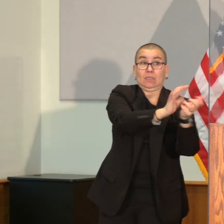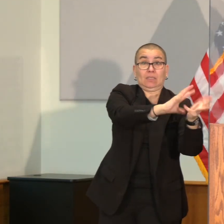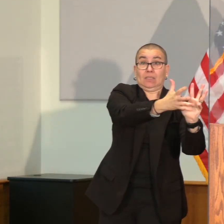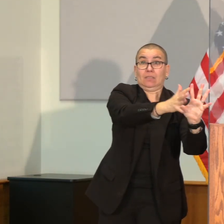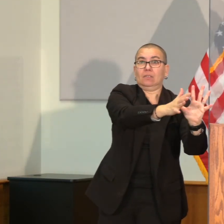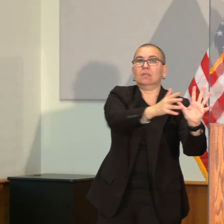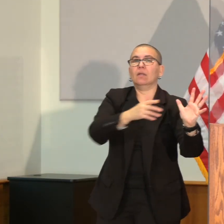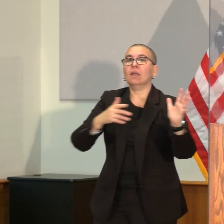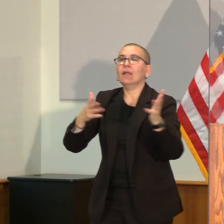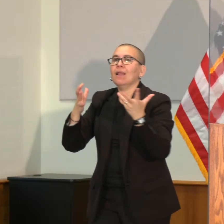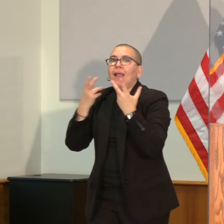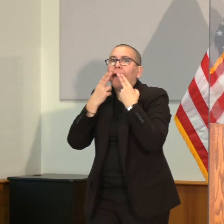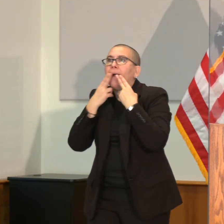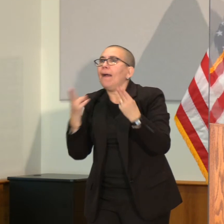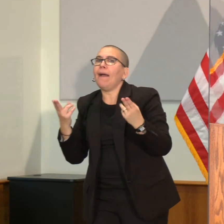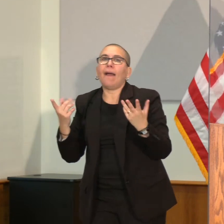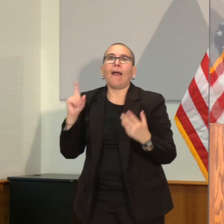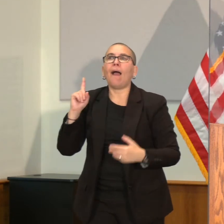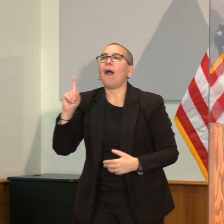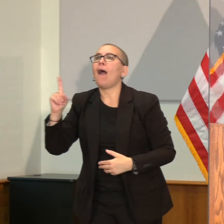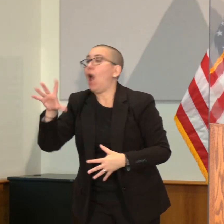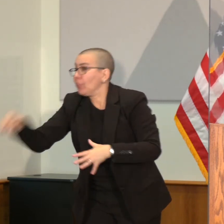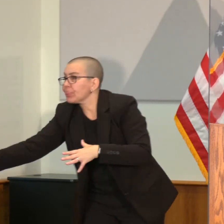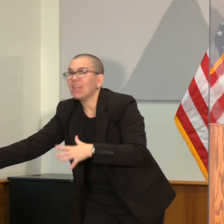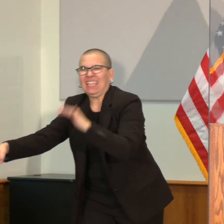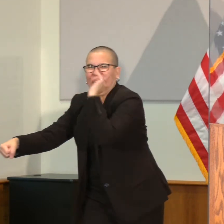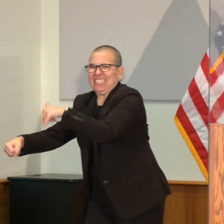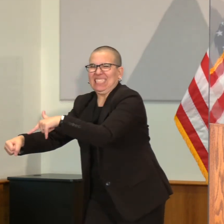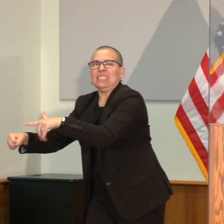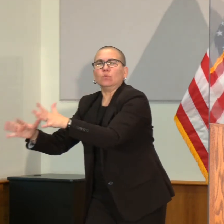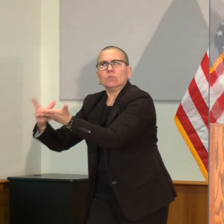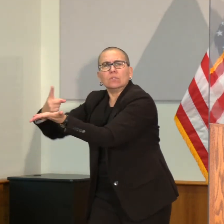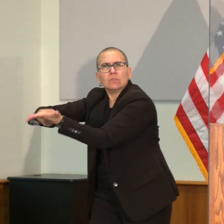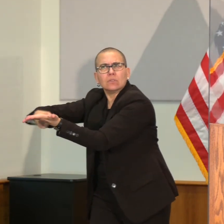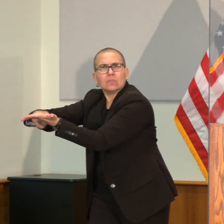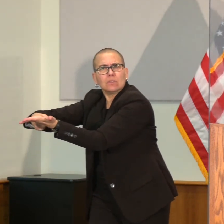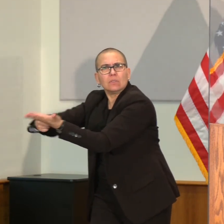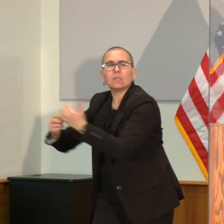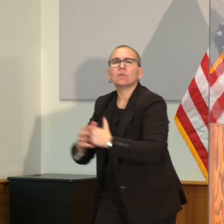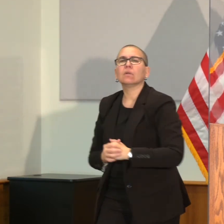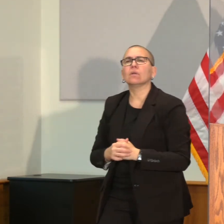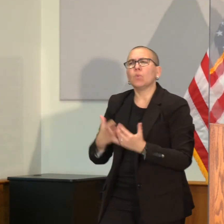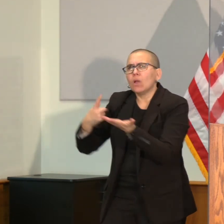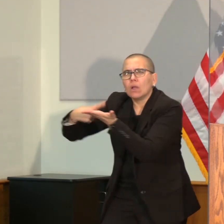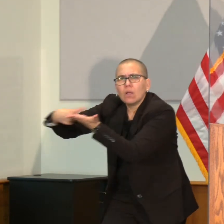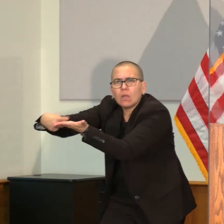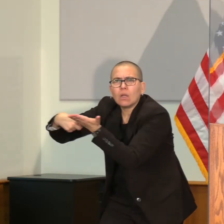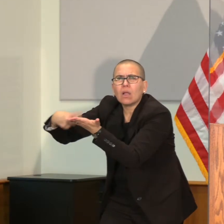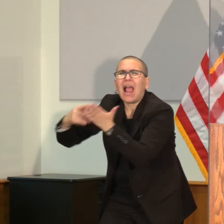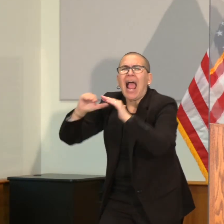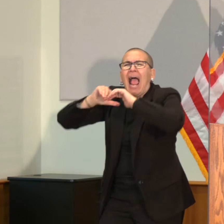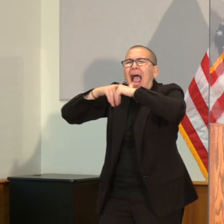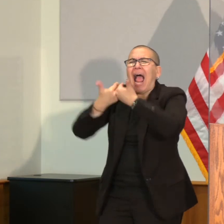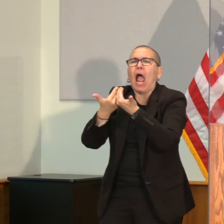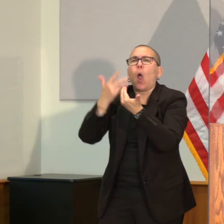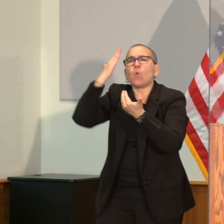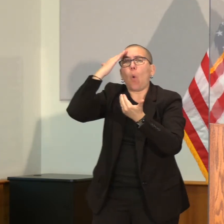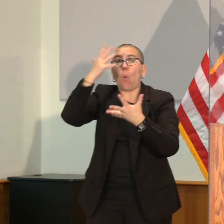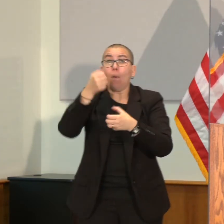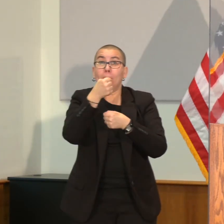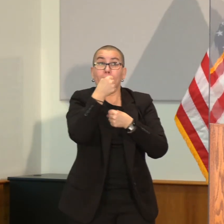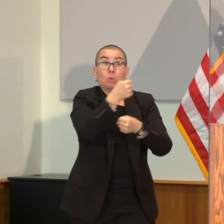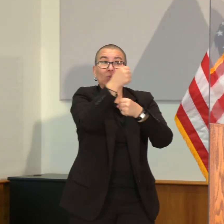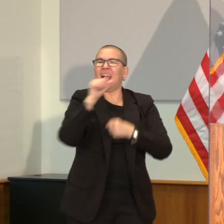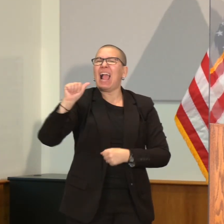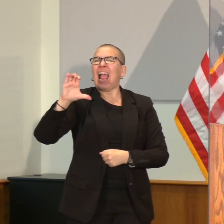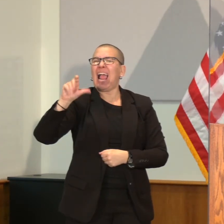anything that suppresses them, and have that conversation of how we can get folks who are activists out there. Because I'll tell you, we're doing after action